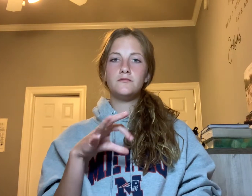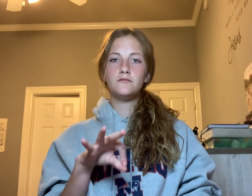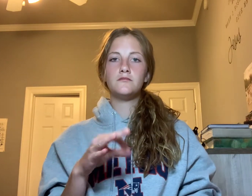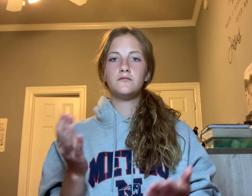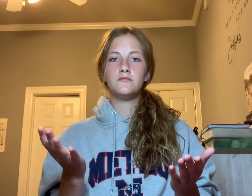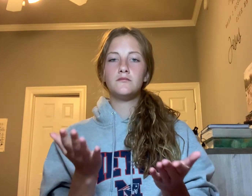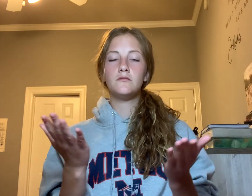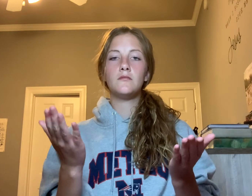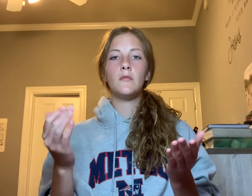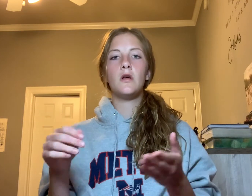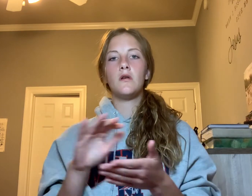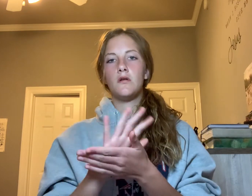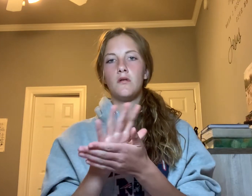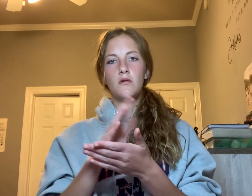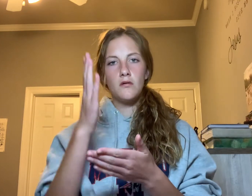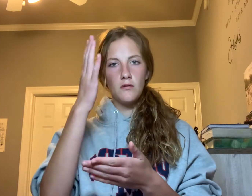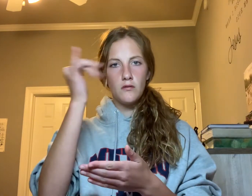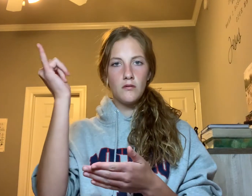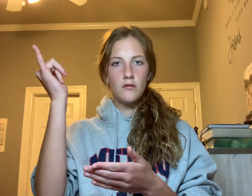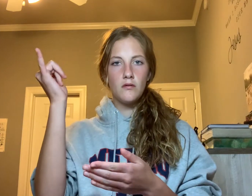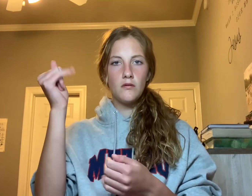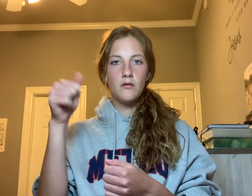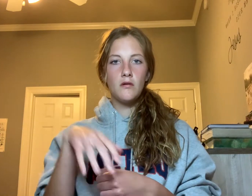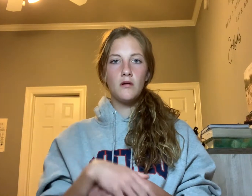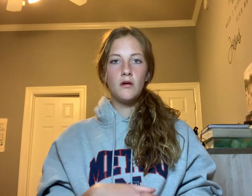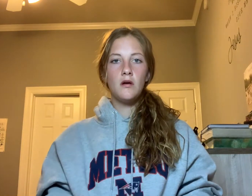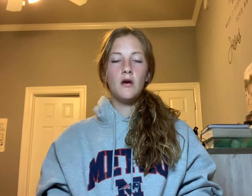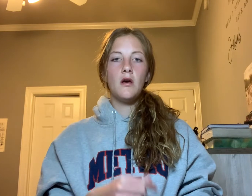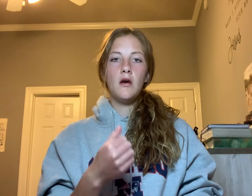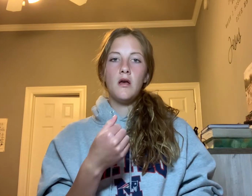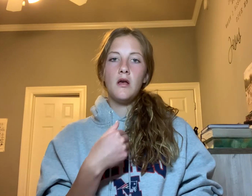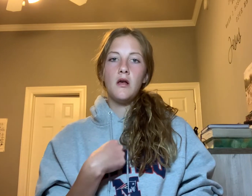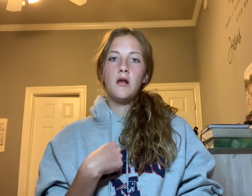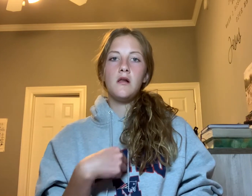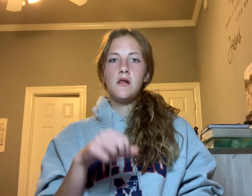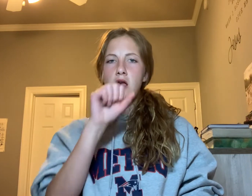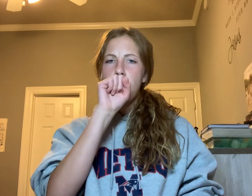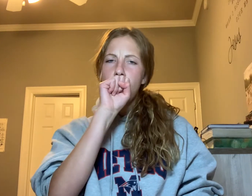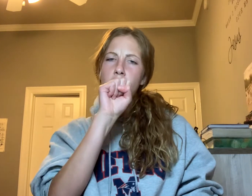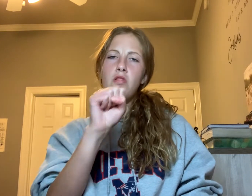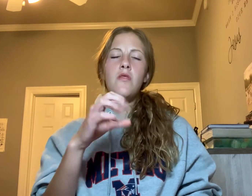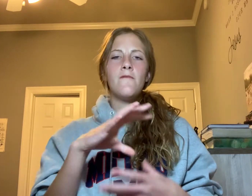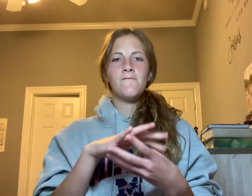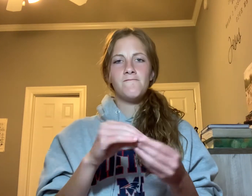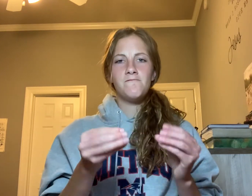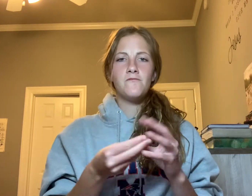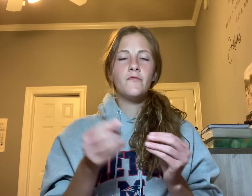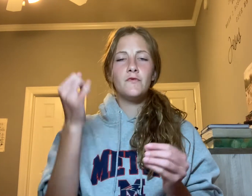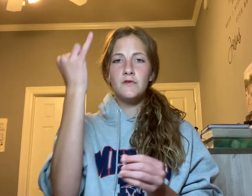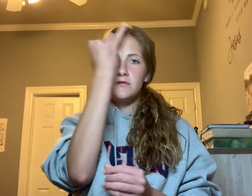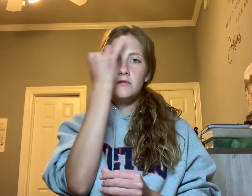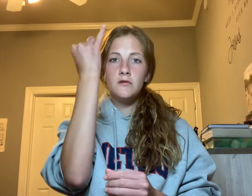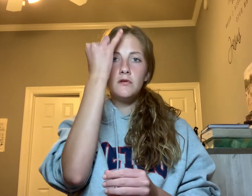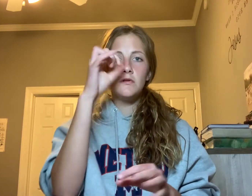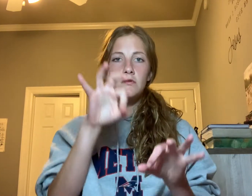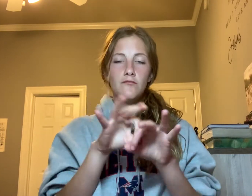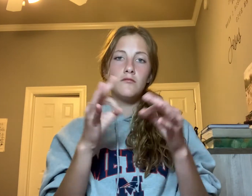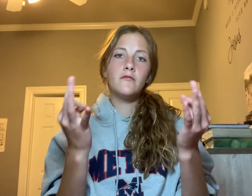The reason why I'm choosing this film is that I love the story of how important family